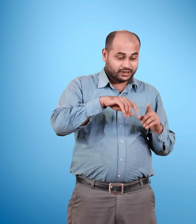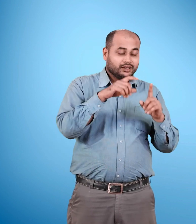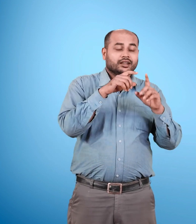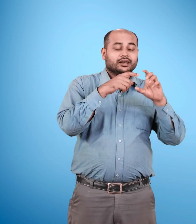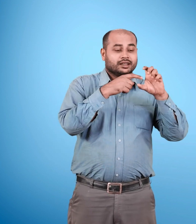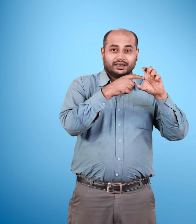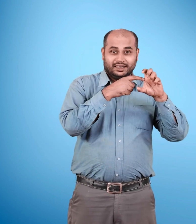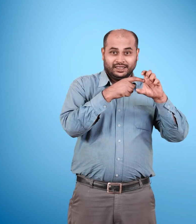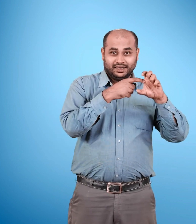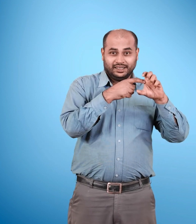E.